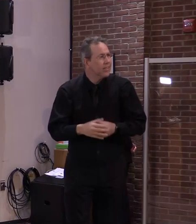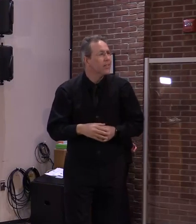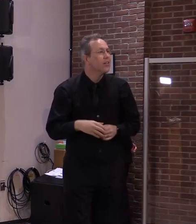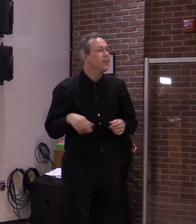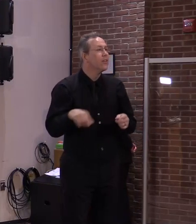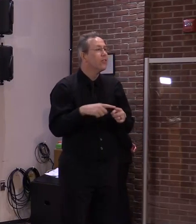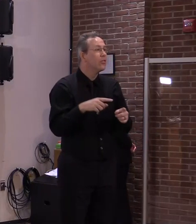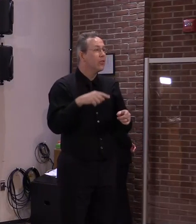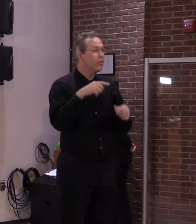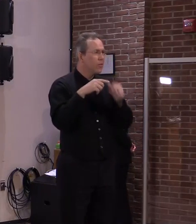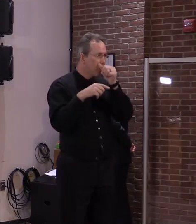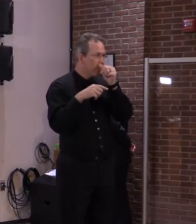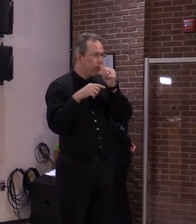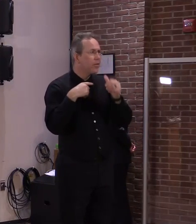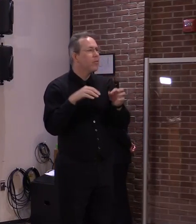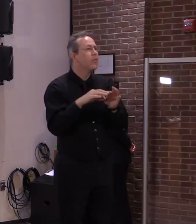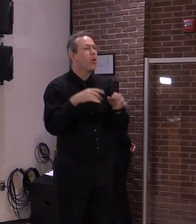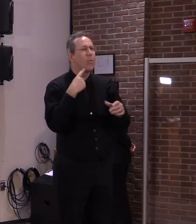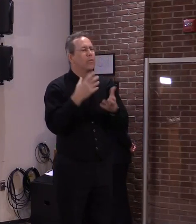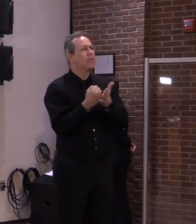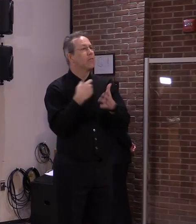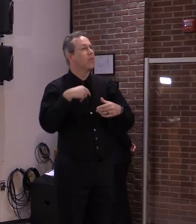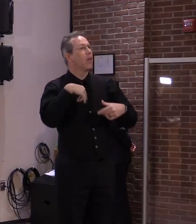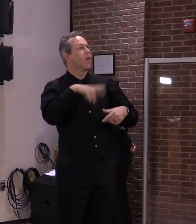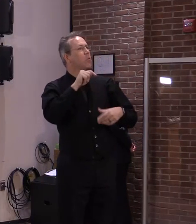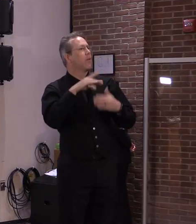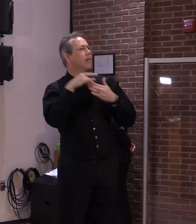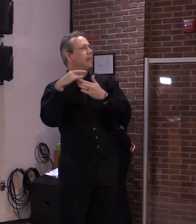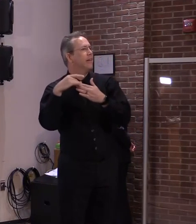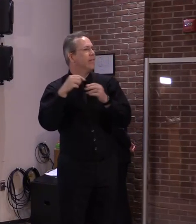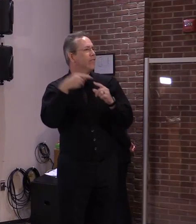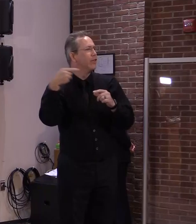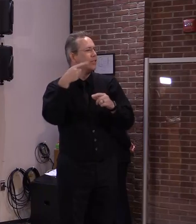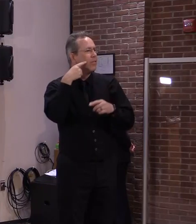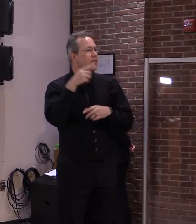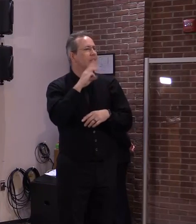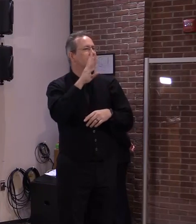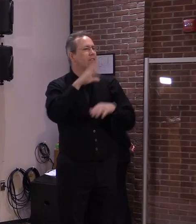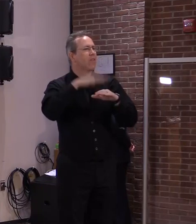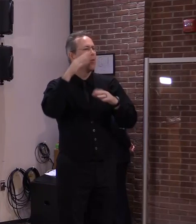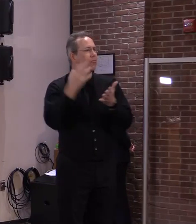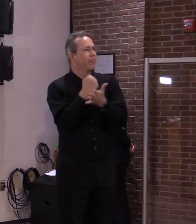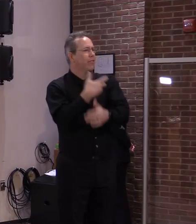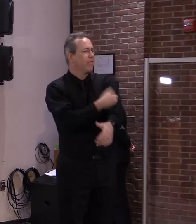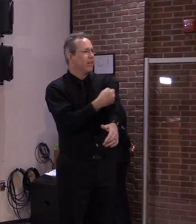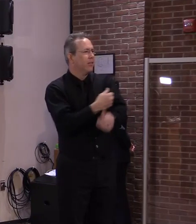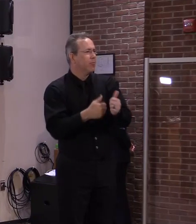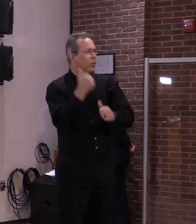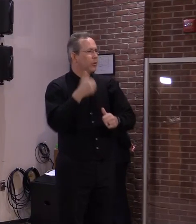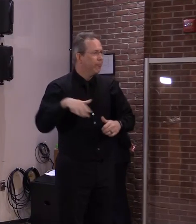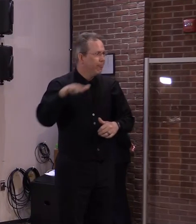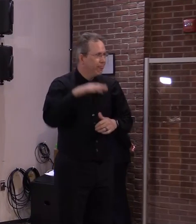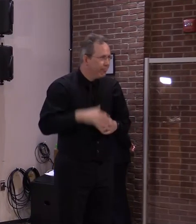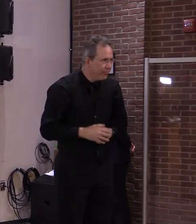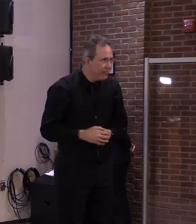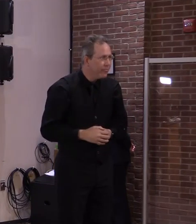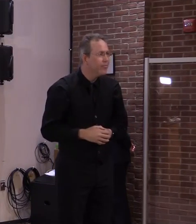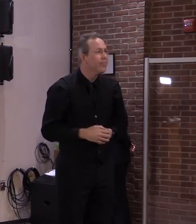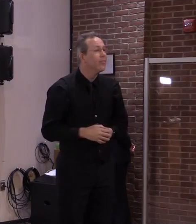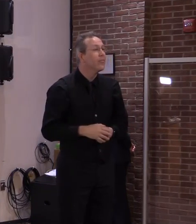at least one dose. And as a result, even while cases have gone up in general, they've actually gone down